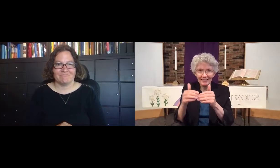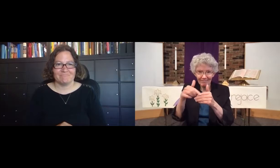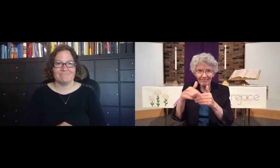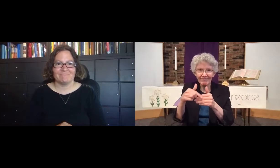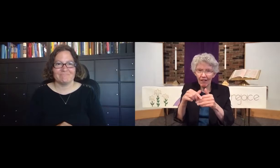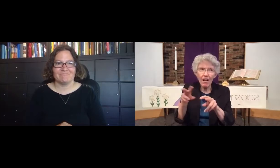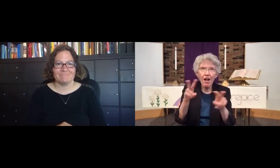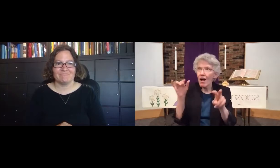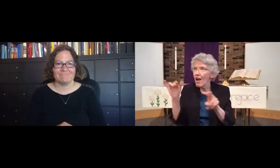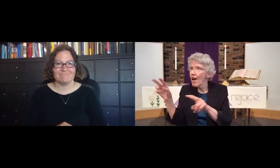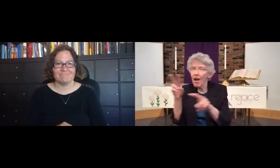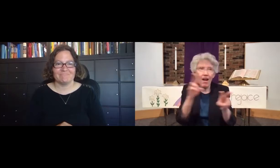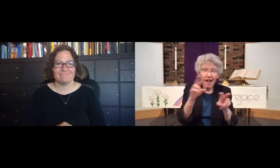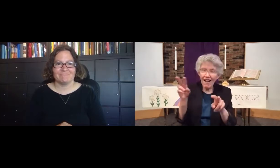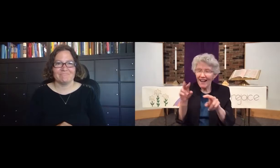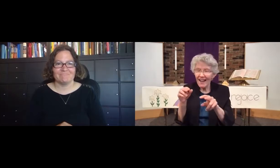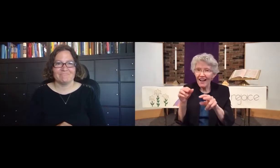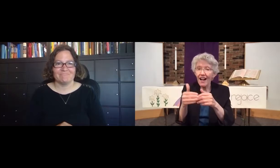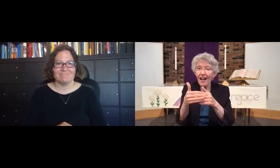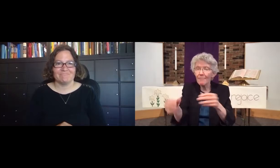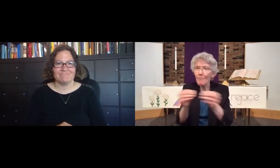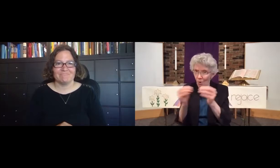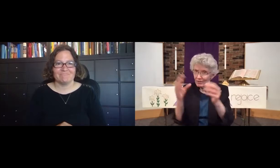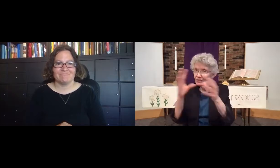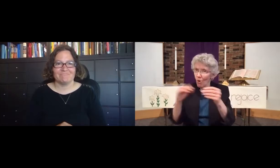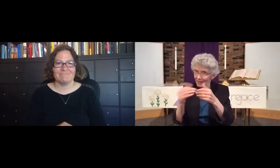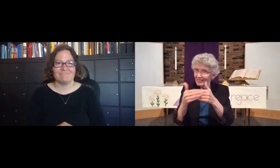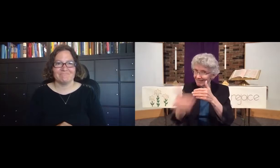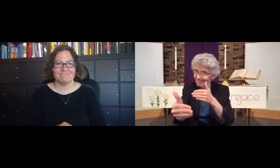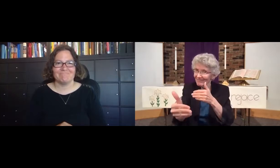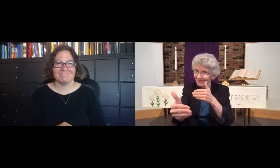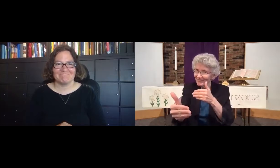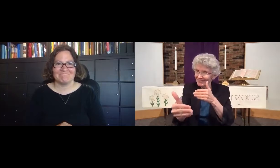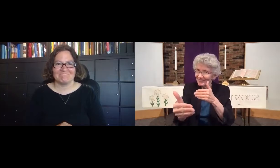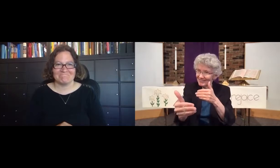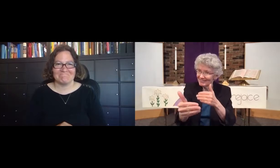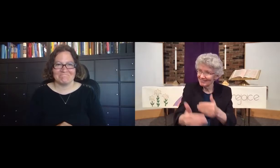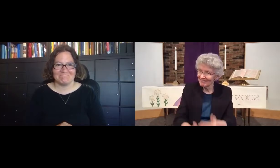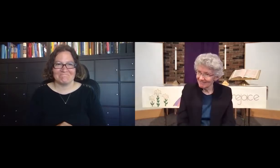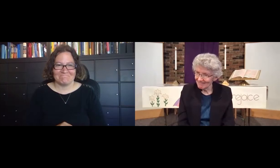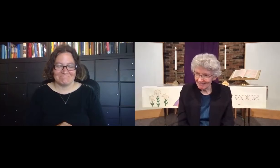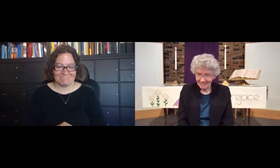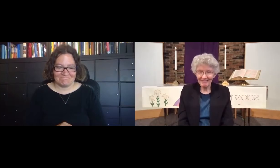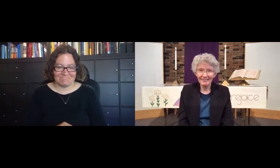And then disciples begin to notice that more and more.